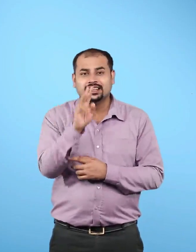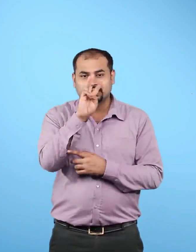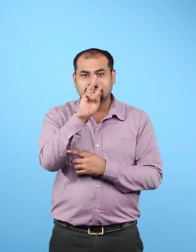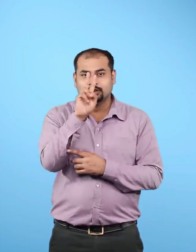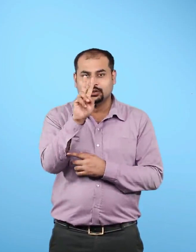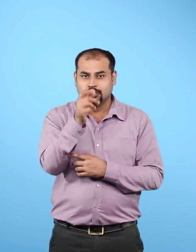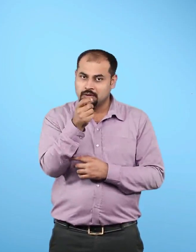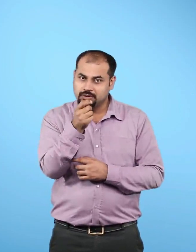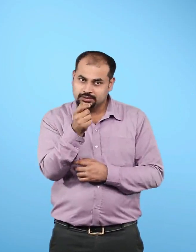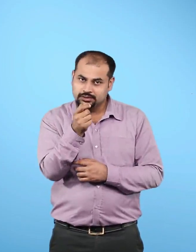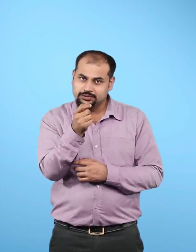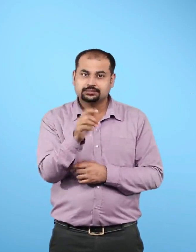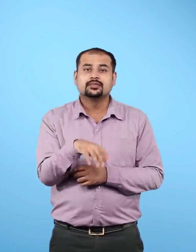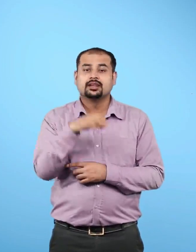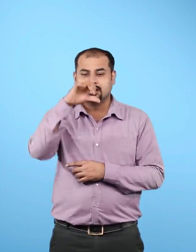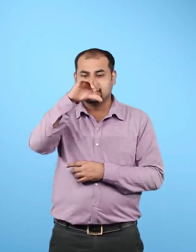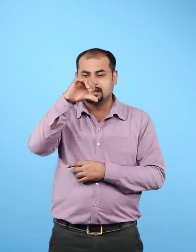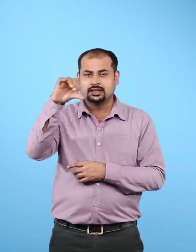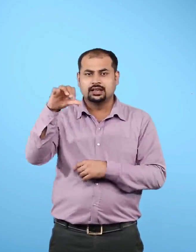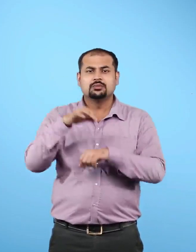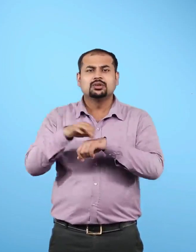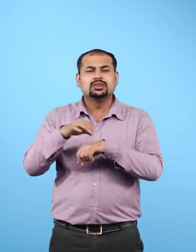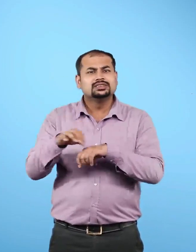32 rupees and 99 paise.